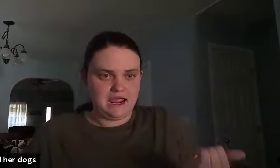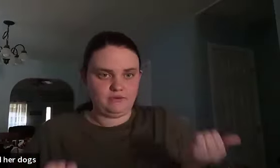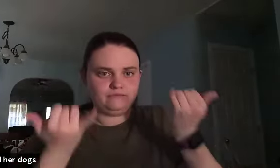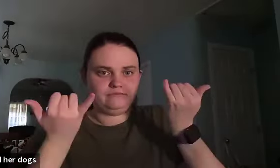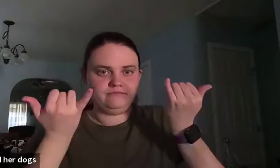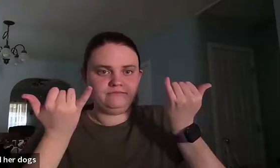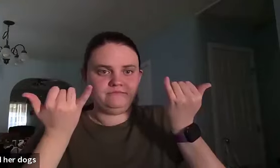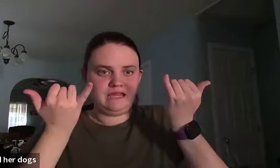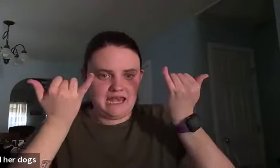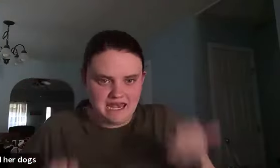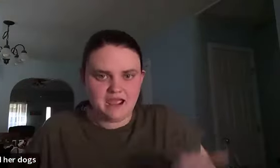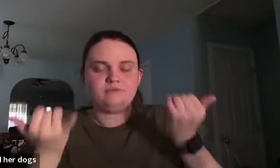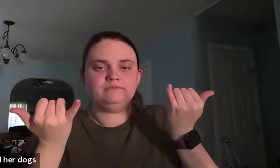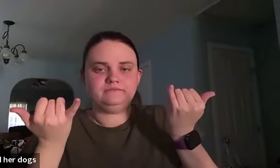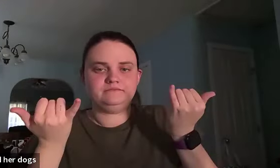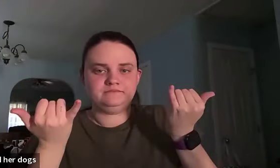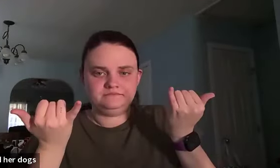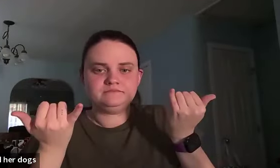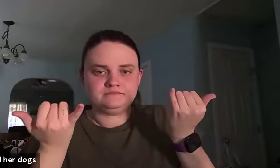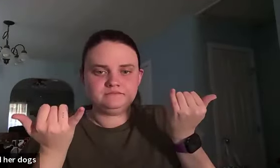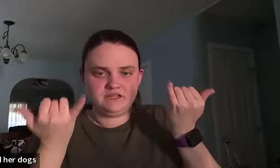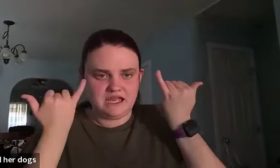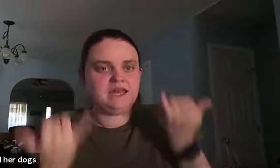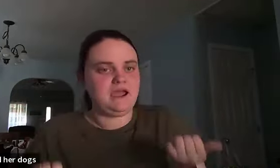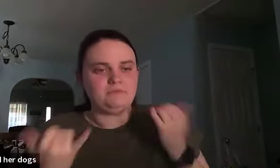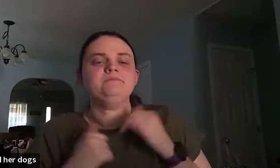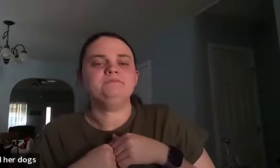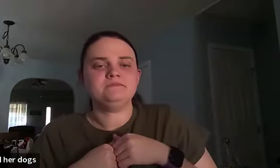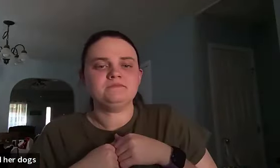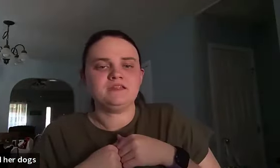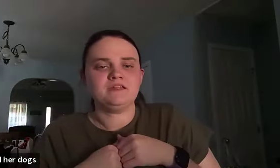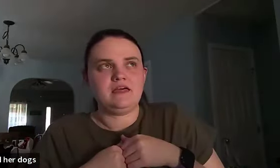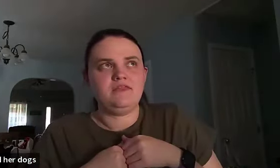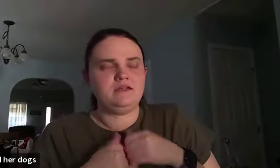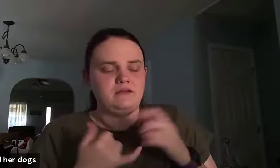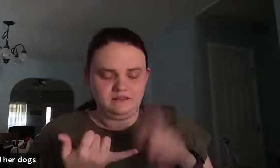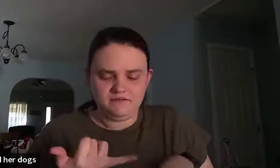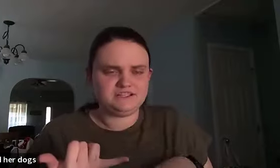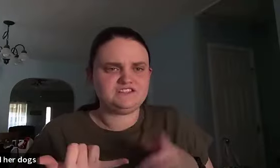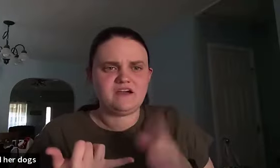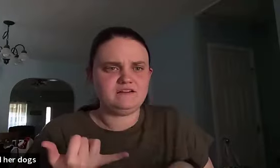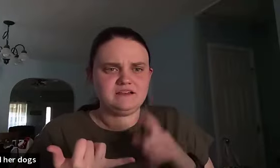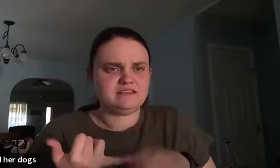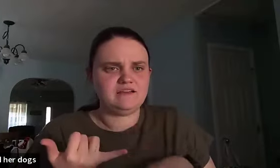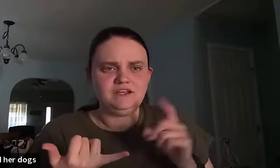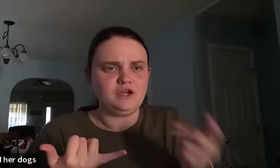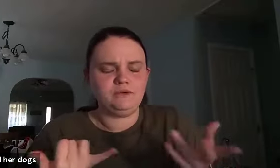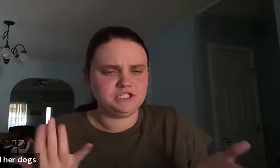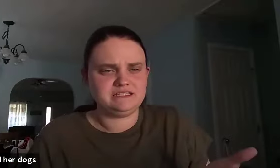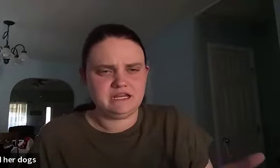now, now. Okay, now. And then I love how I just finalized that. Like, no, we just did